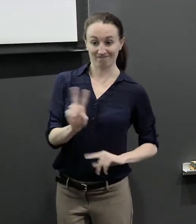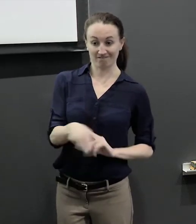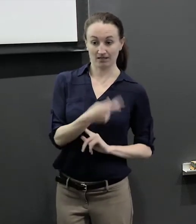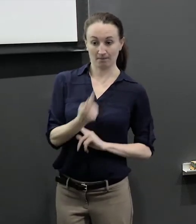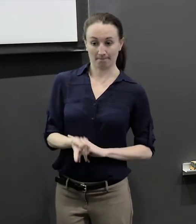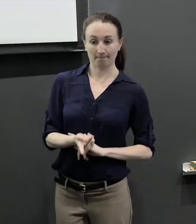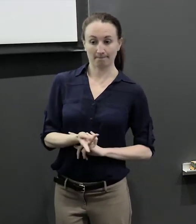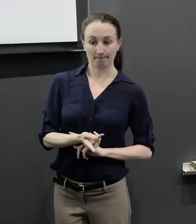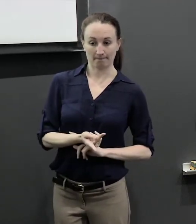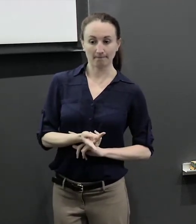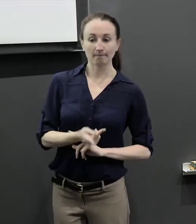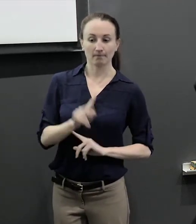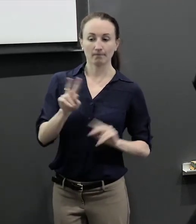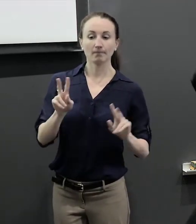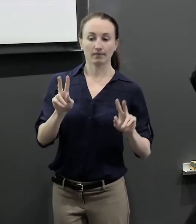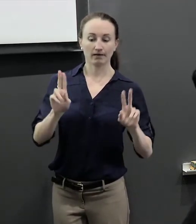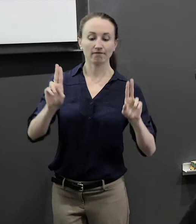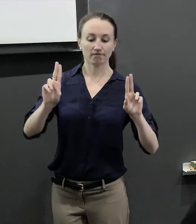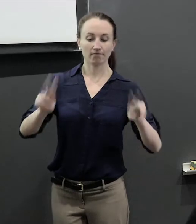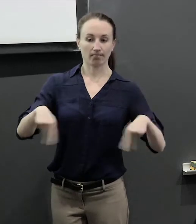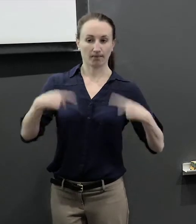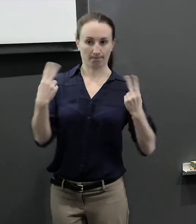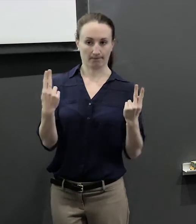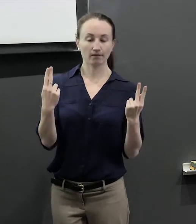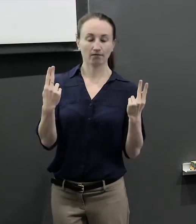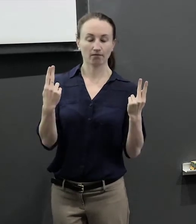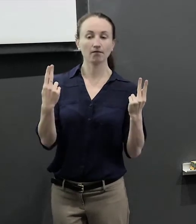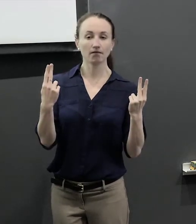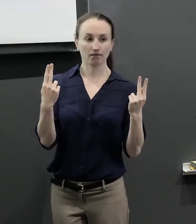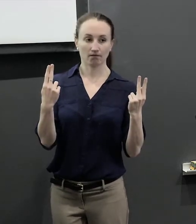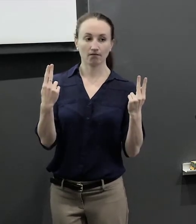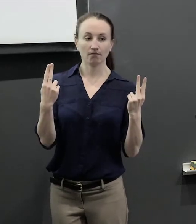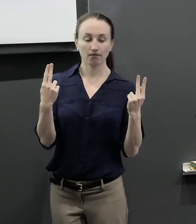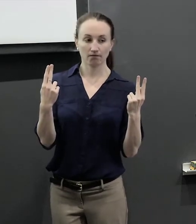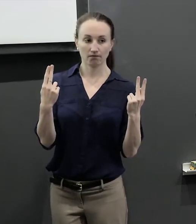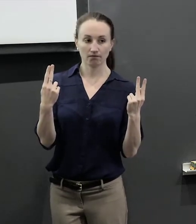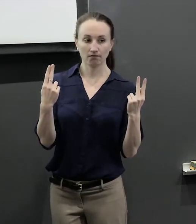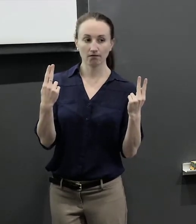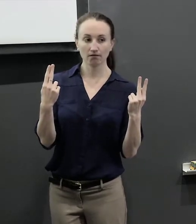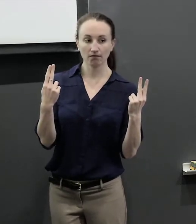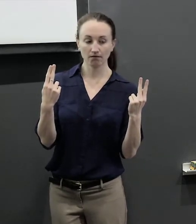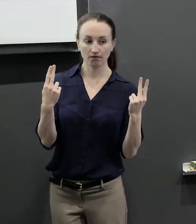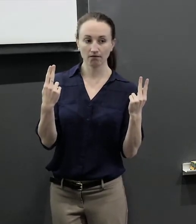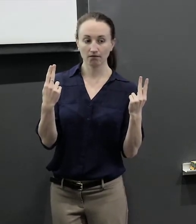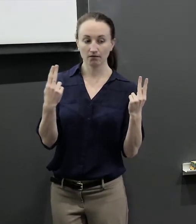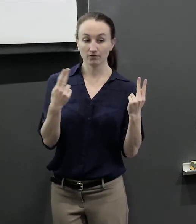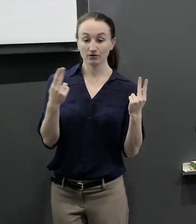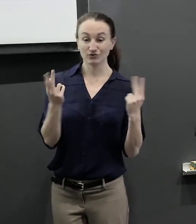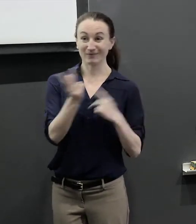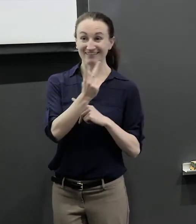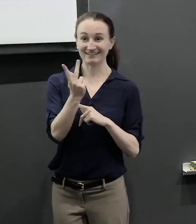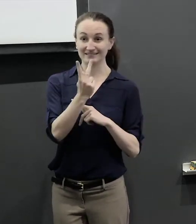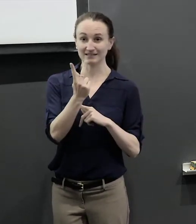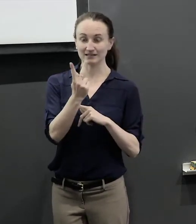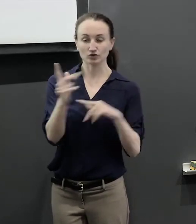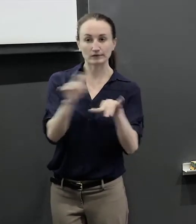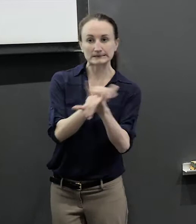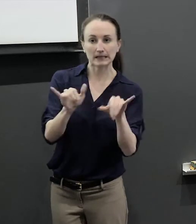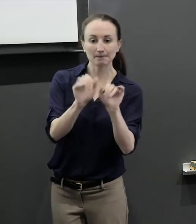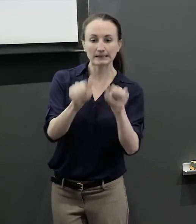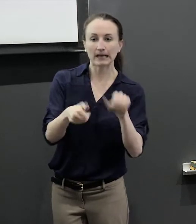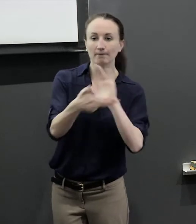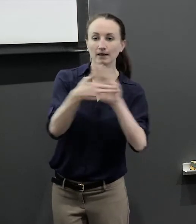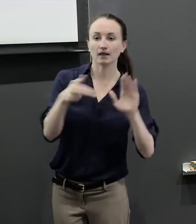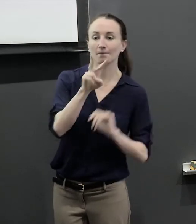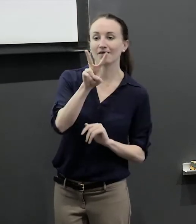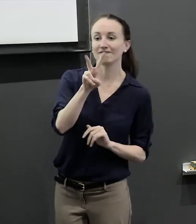in action. That these things are simultaneously variables and simplified